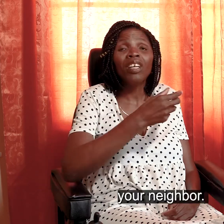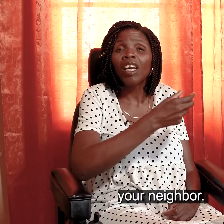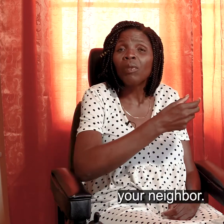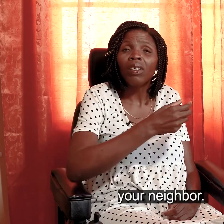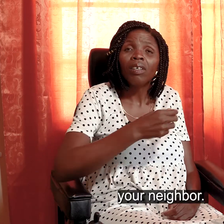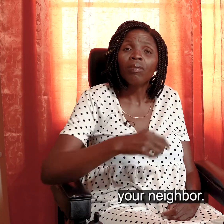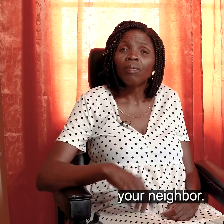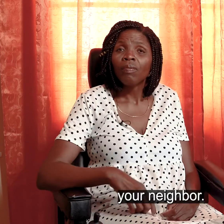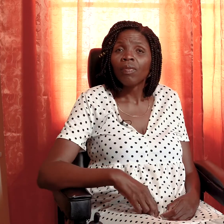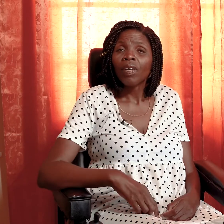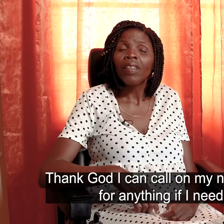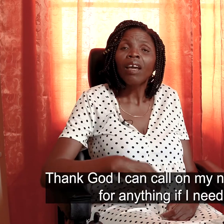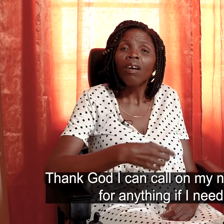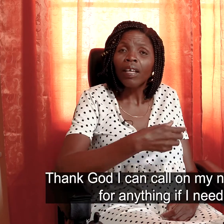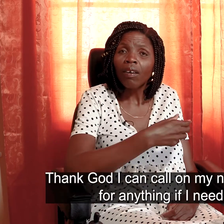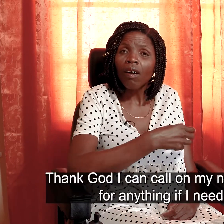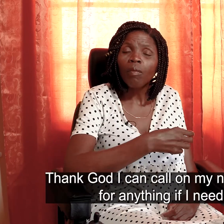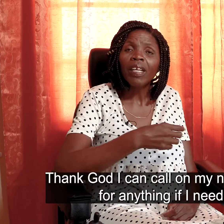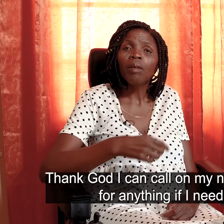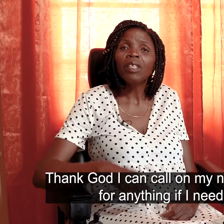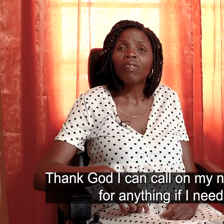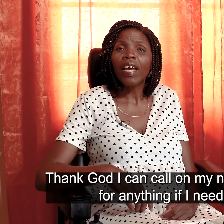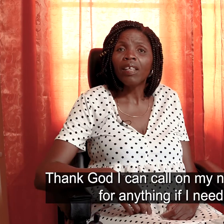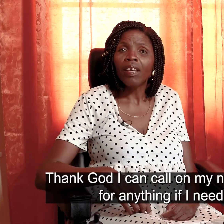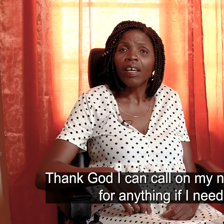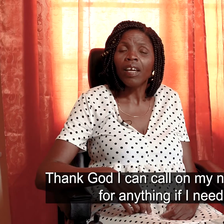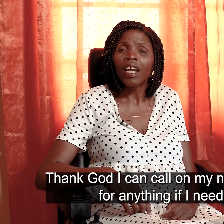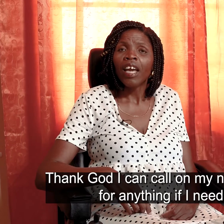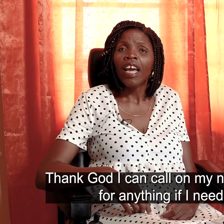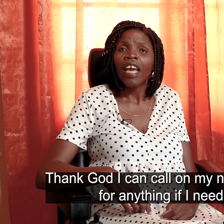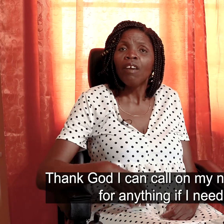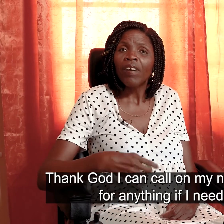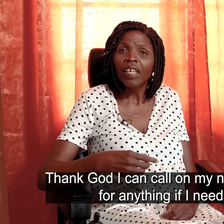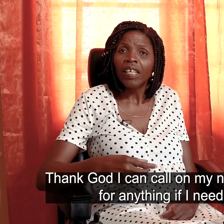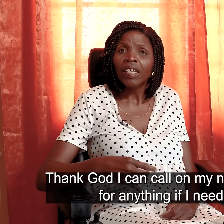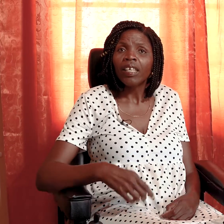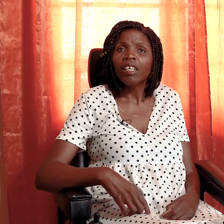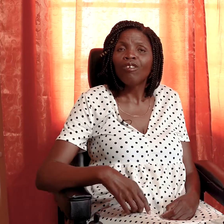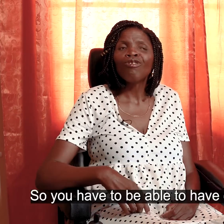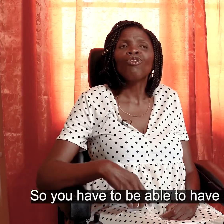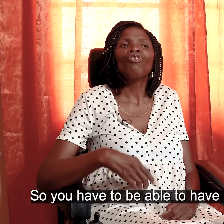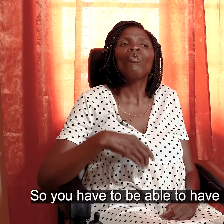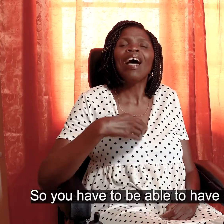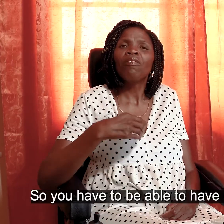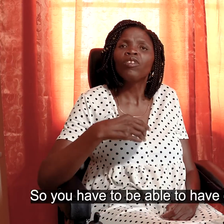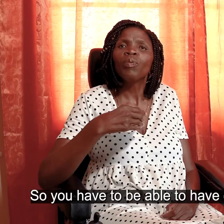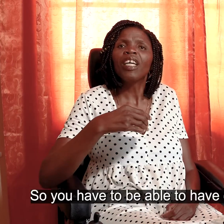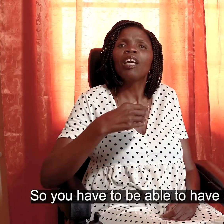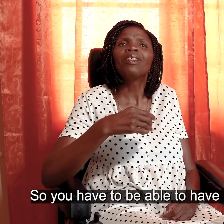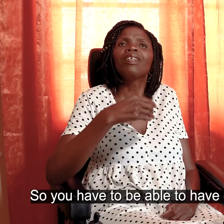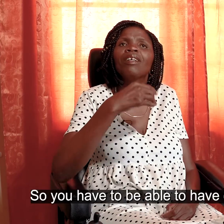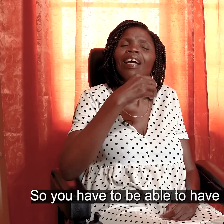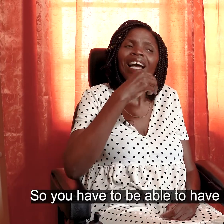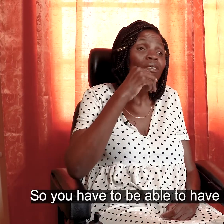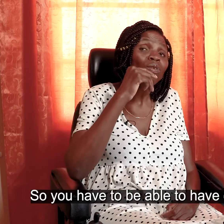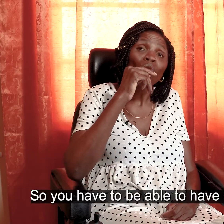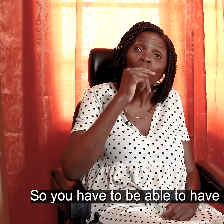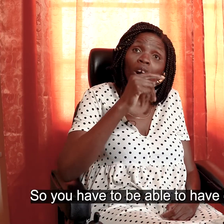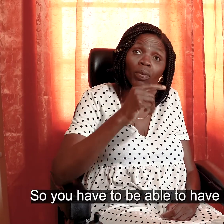neighbor. Thank God I can call on my neighbors for anything if I need. So you have to be able to have one